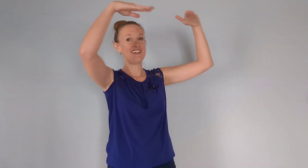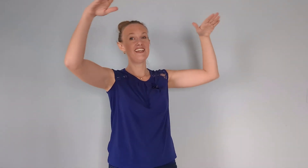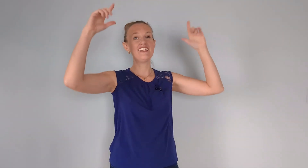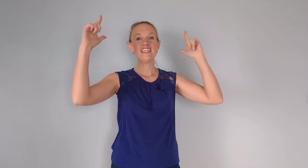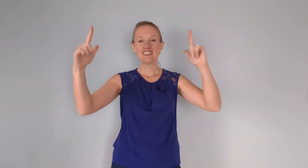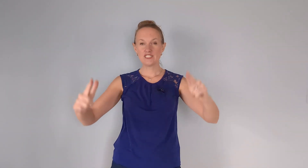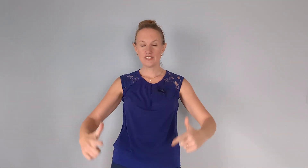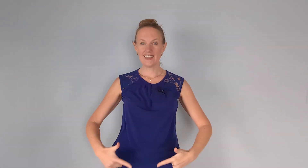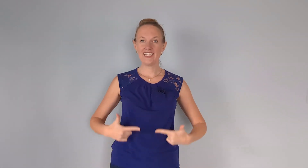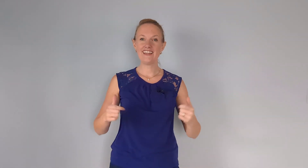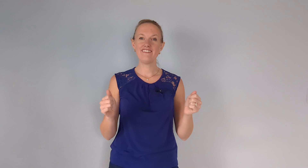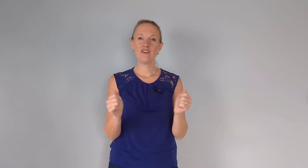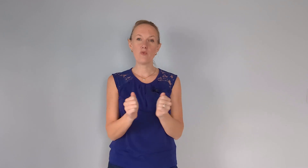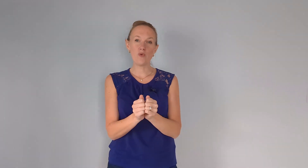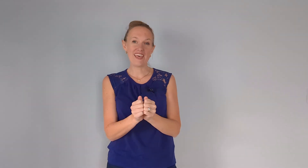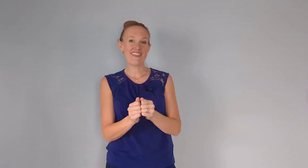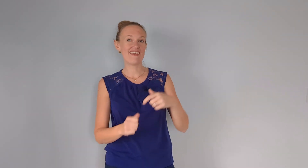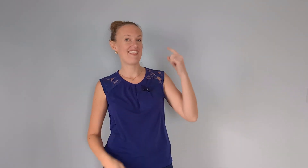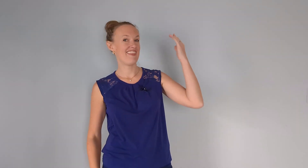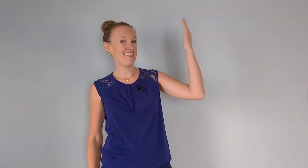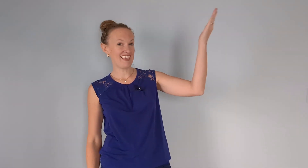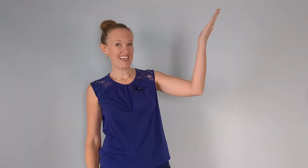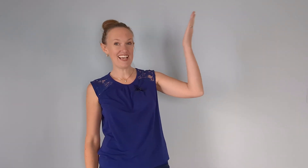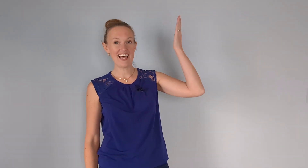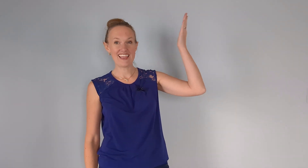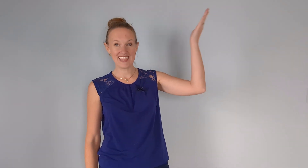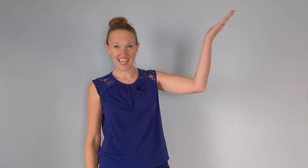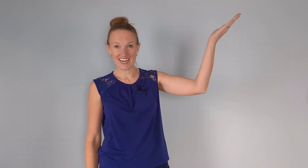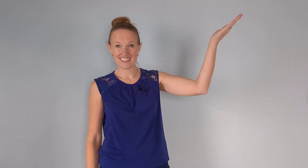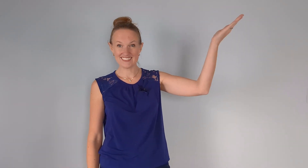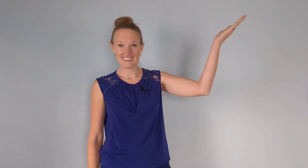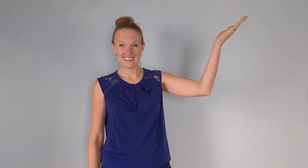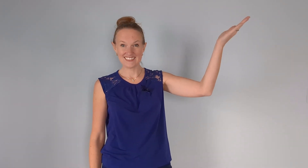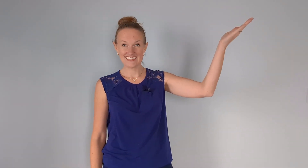heaven to live with thee there.